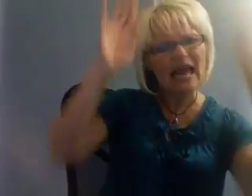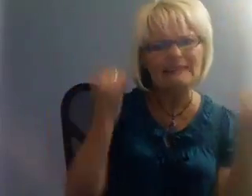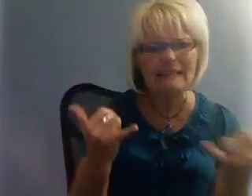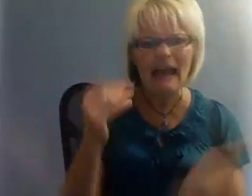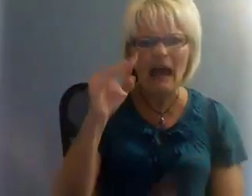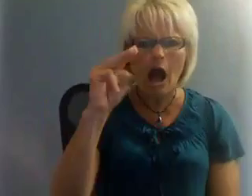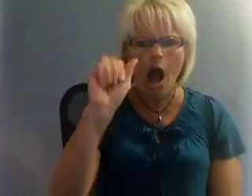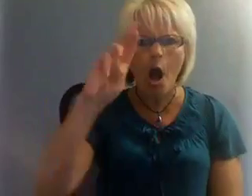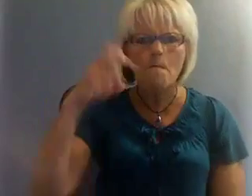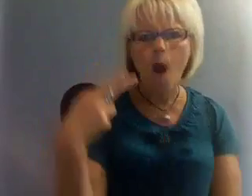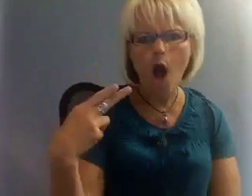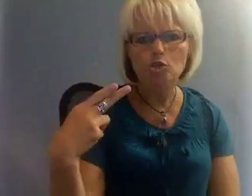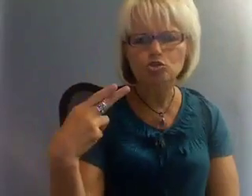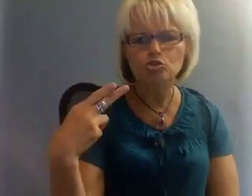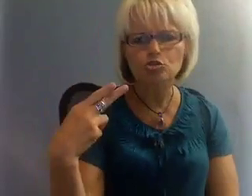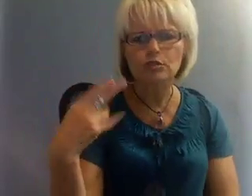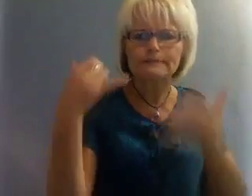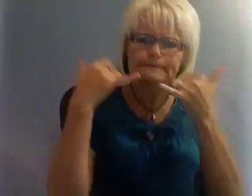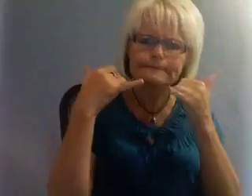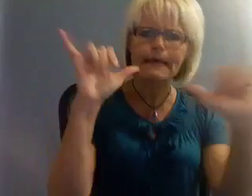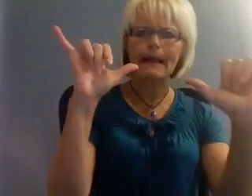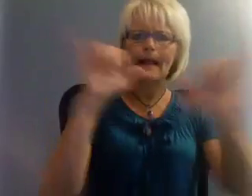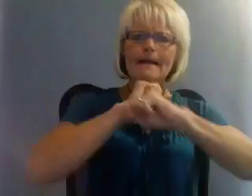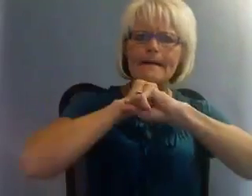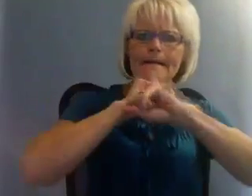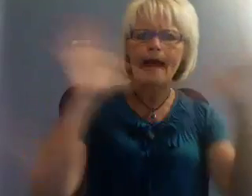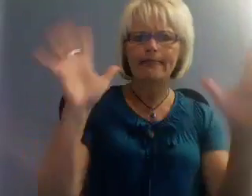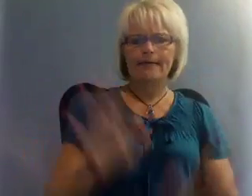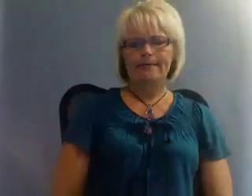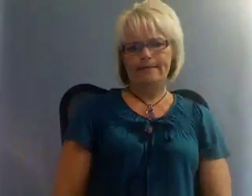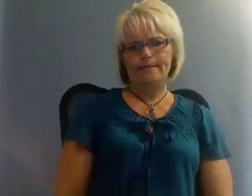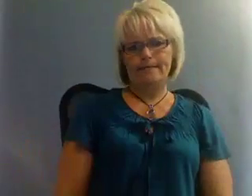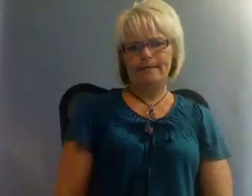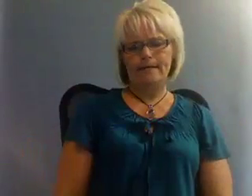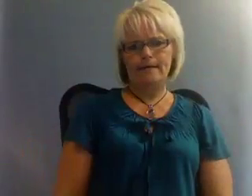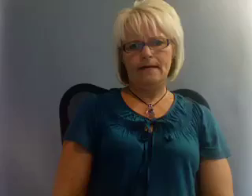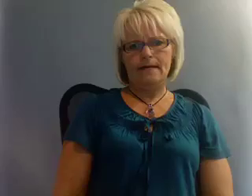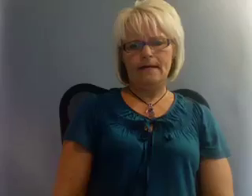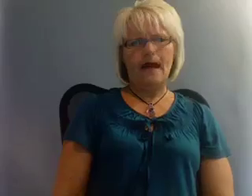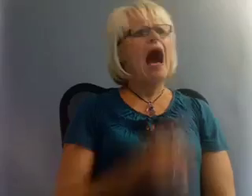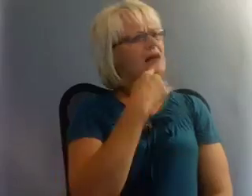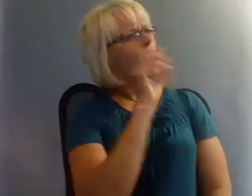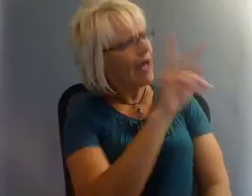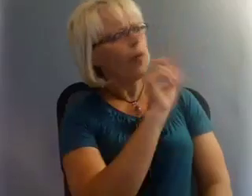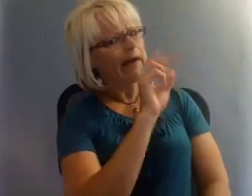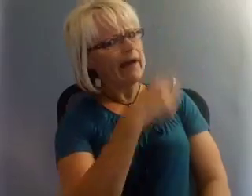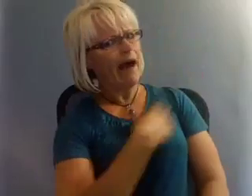I mean, she's just getting mad. Tell me about it, okay? And I said, okay. I get it. But let me ask you a question. Because remember, I want to